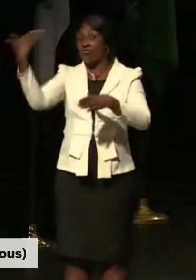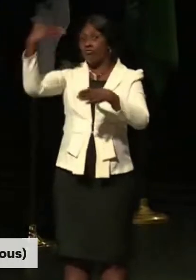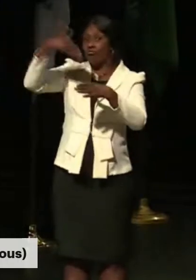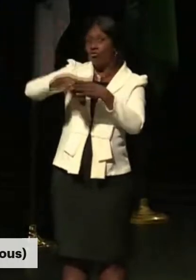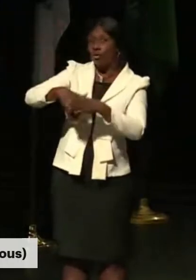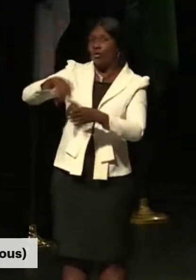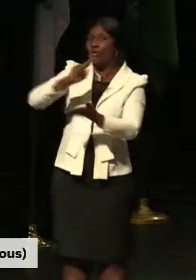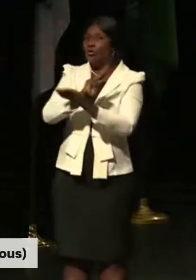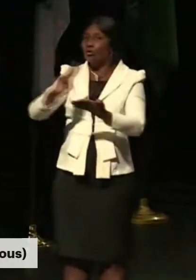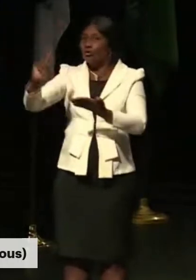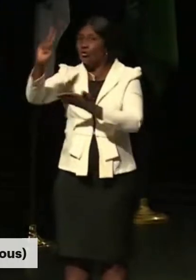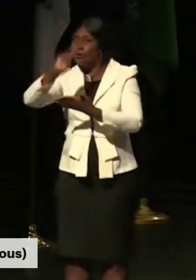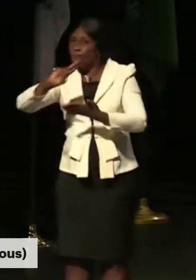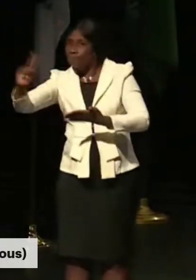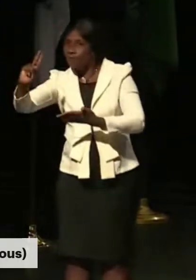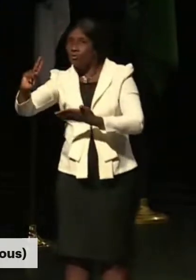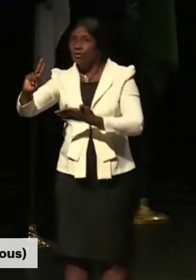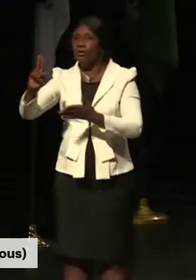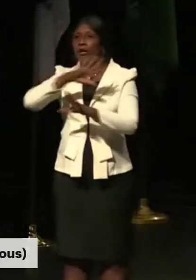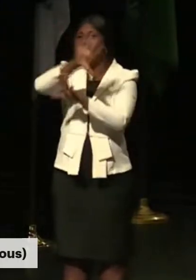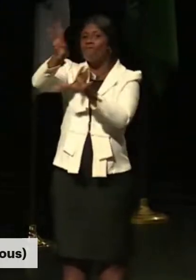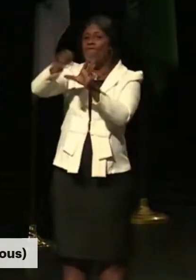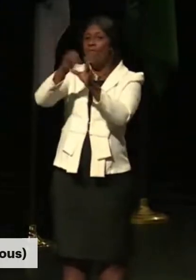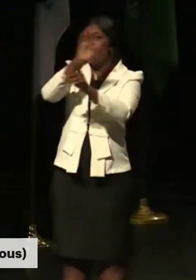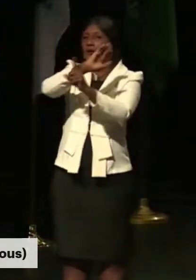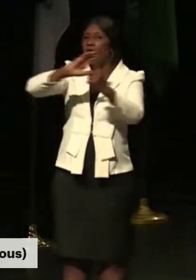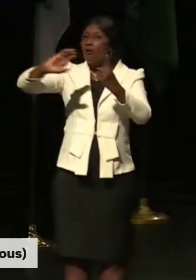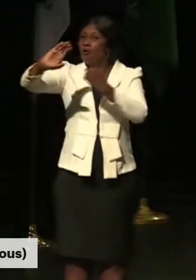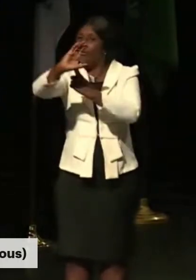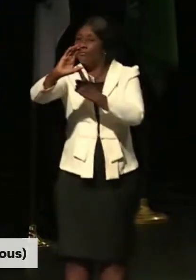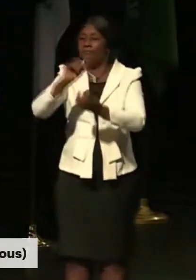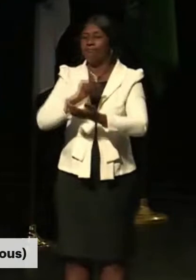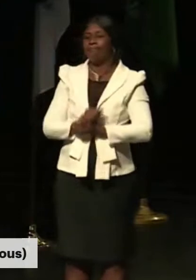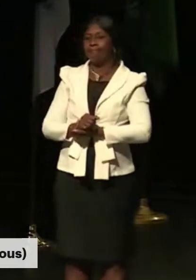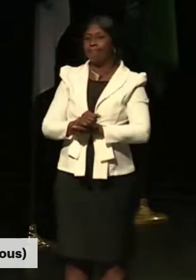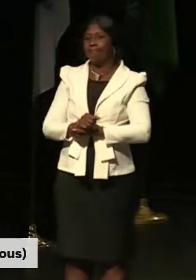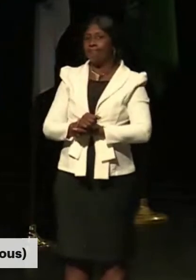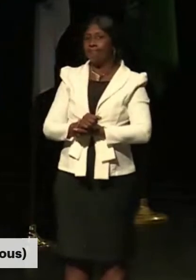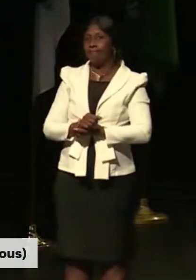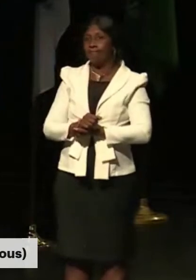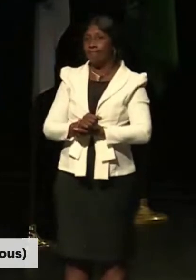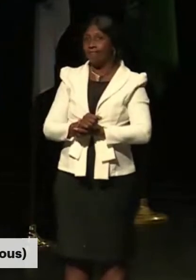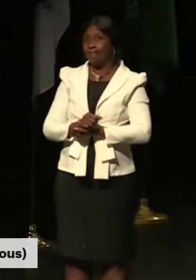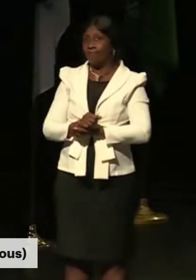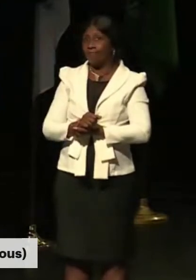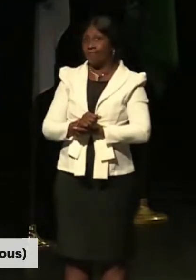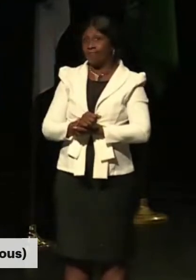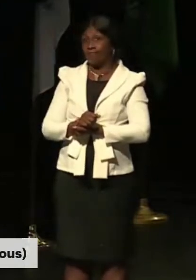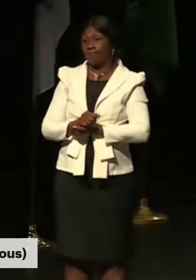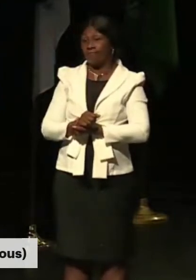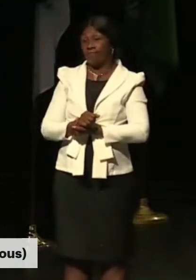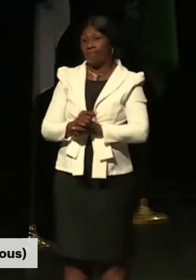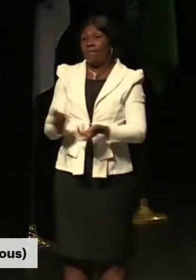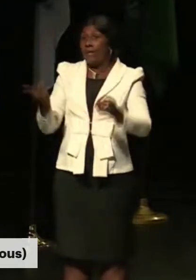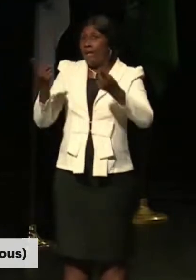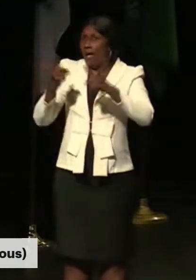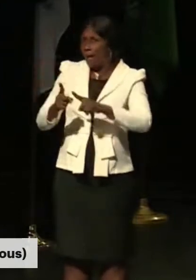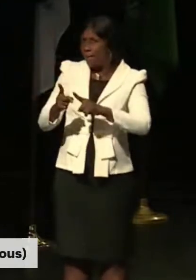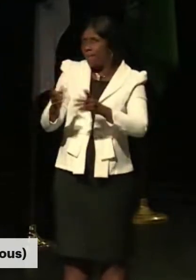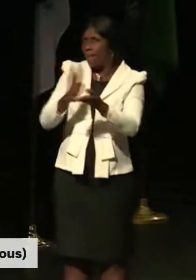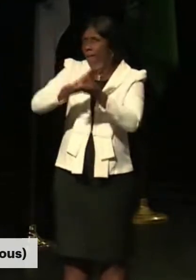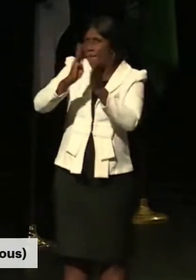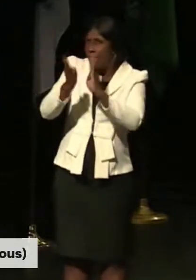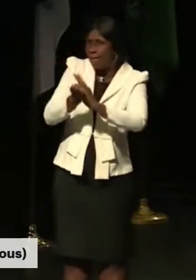the Performing Arts as senior instructor in steel band. While serving as musical director of the Exodus Steel